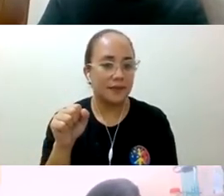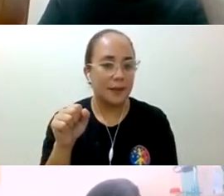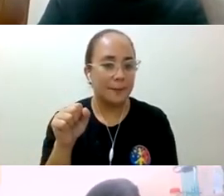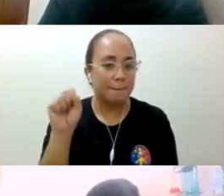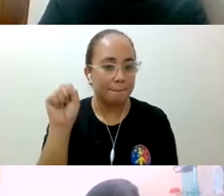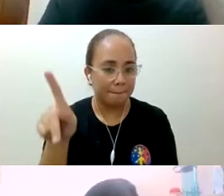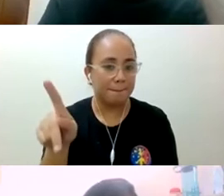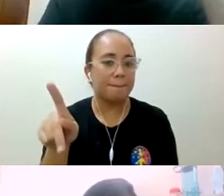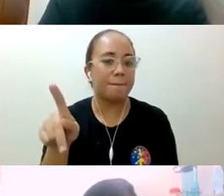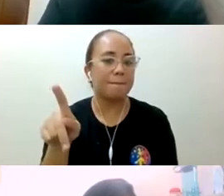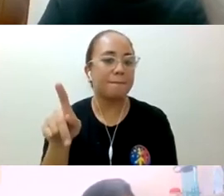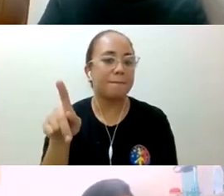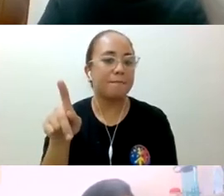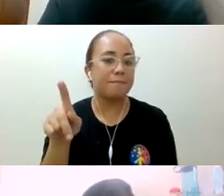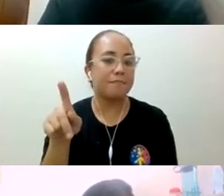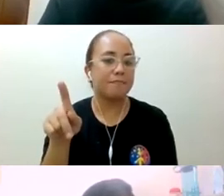Okay.